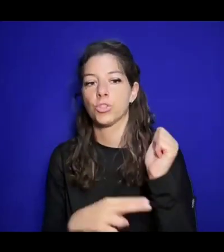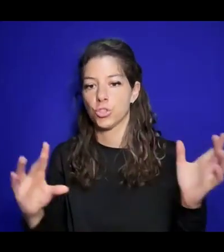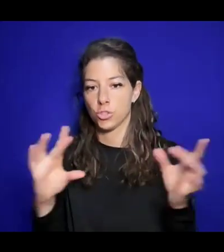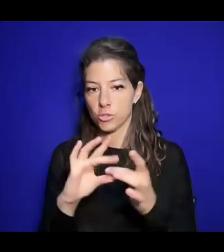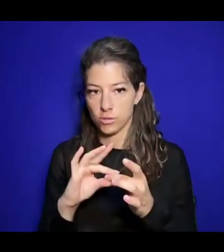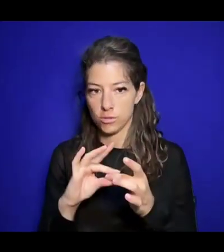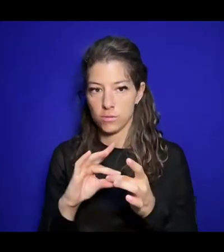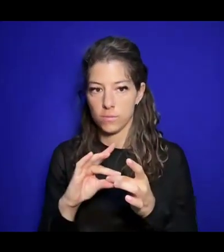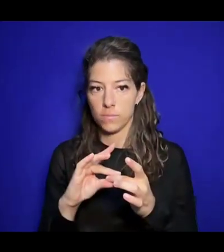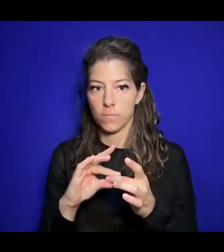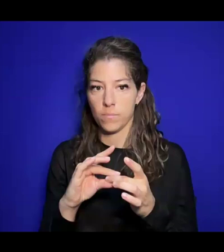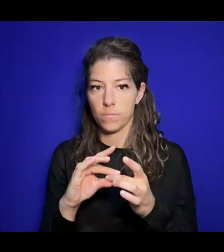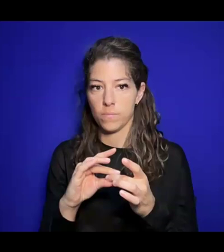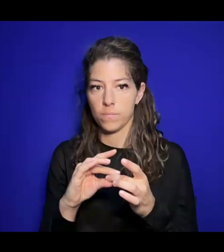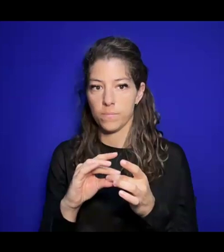through that